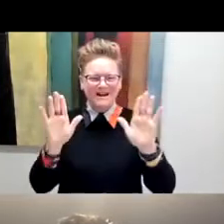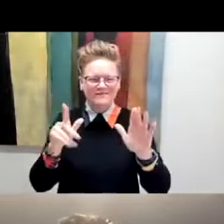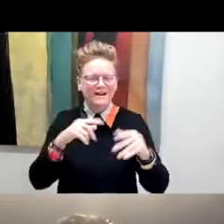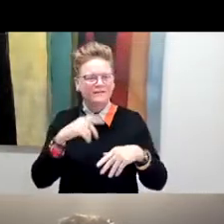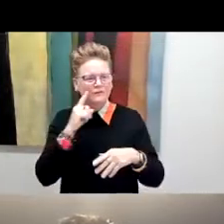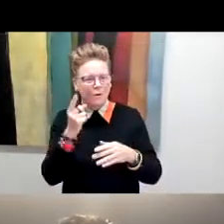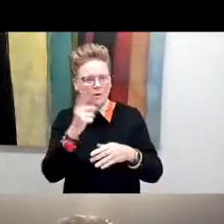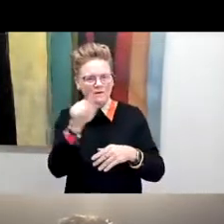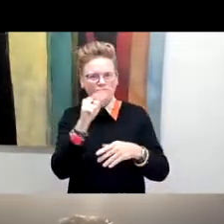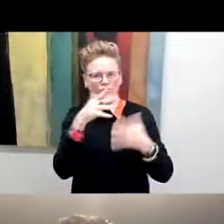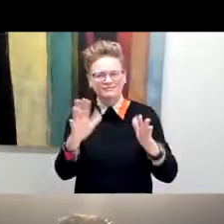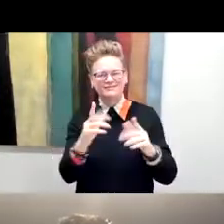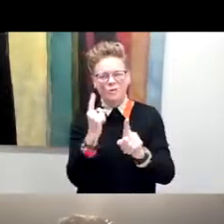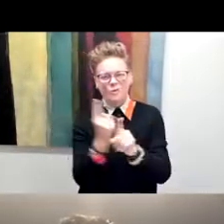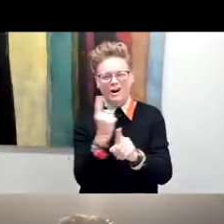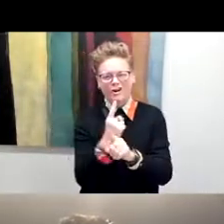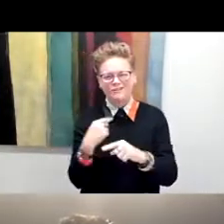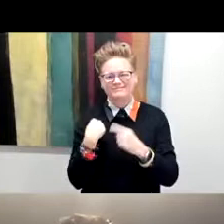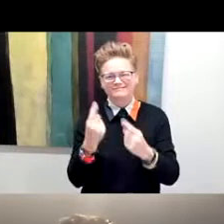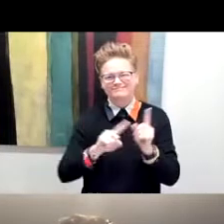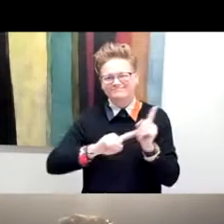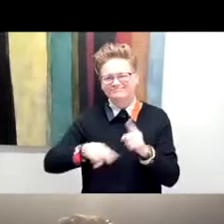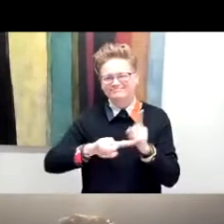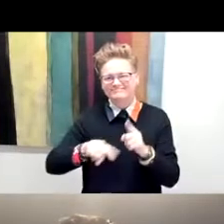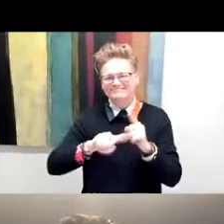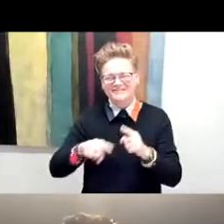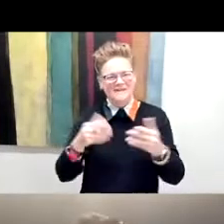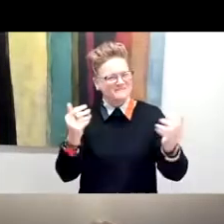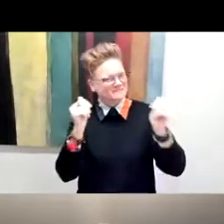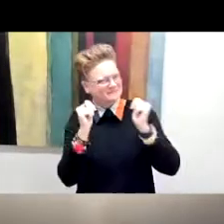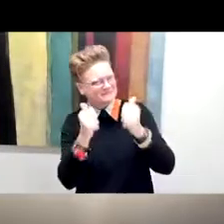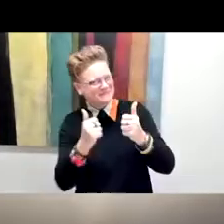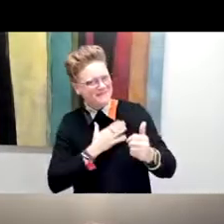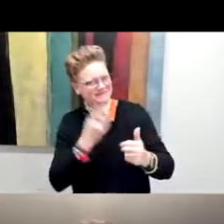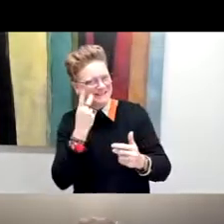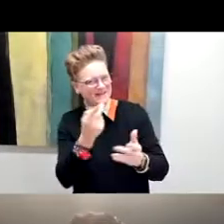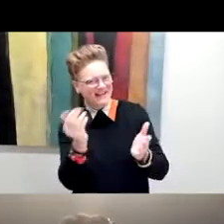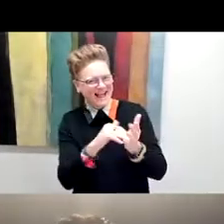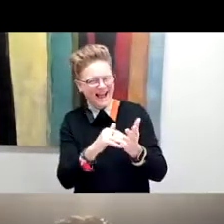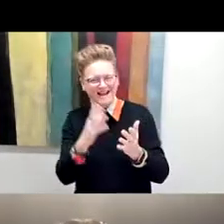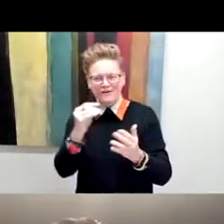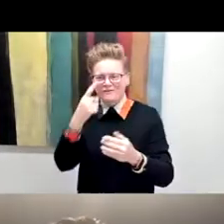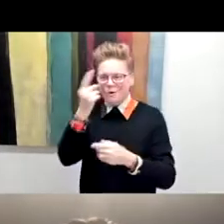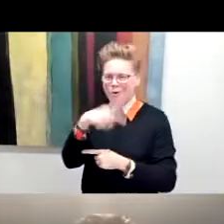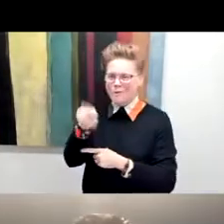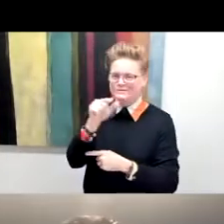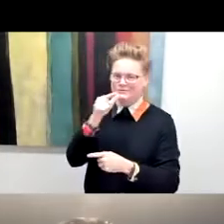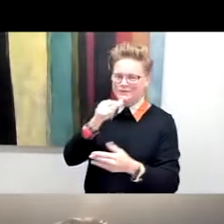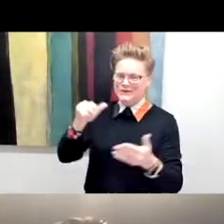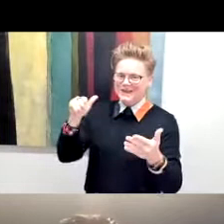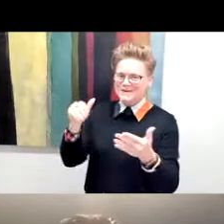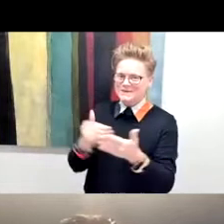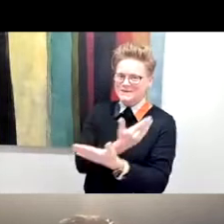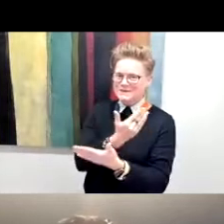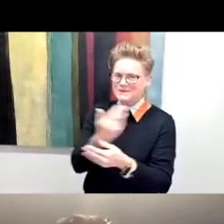more people to join. That's wonderful. So for those of you who have been attending regularly, I'm so happy to see you again.